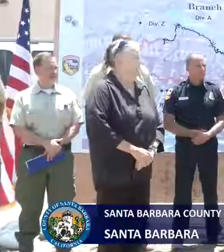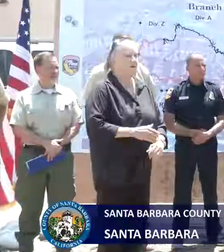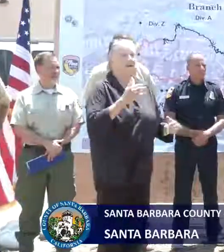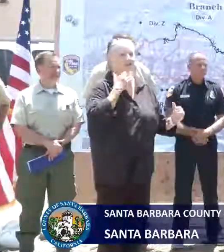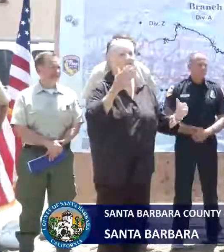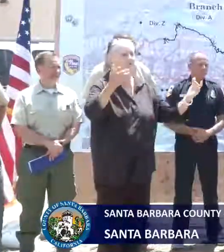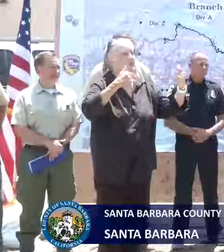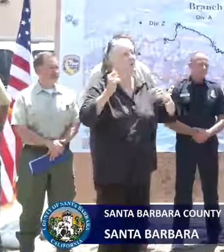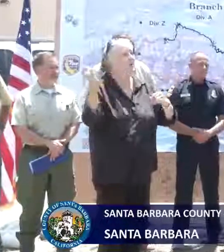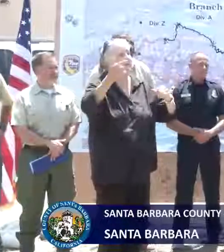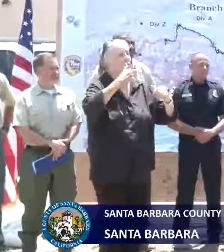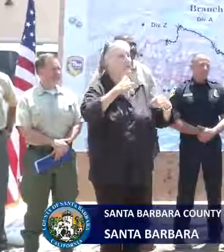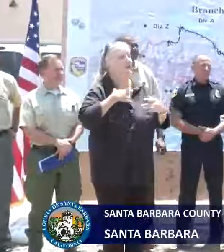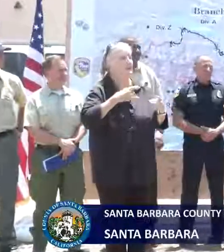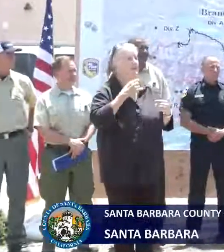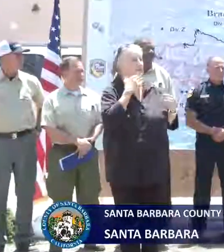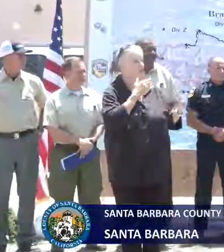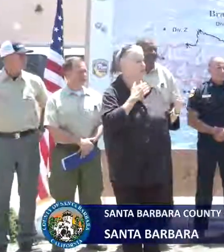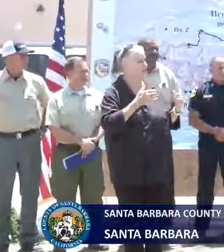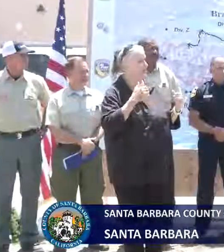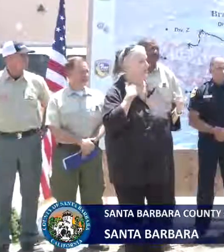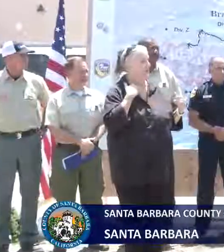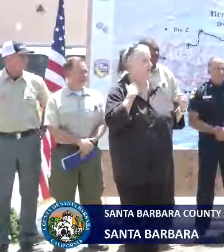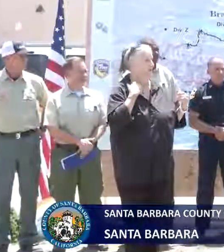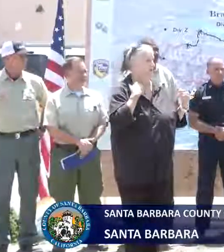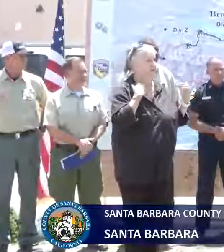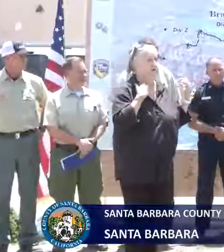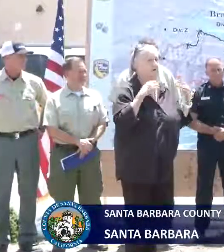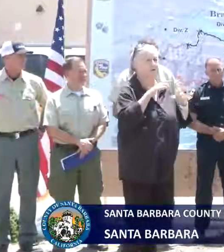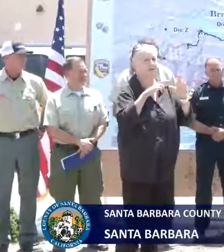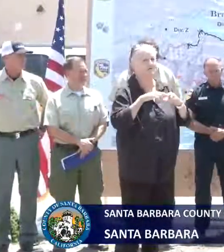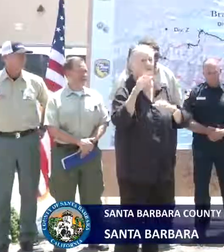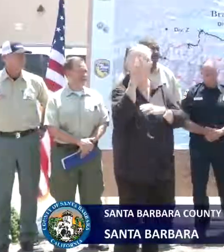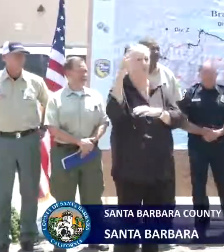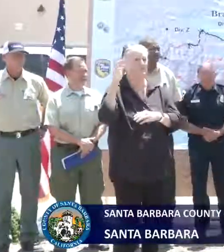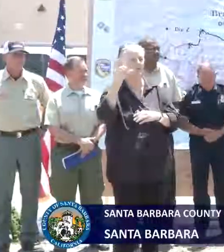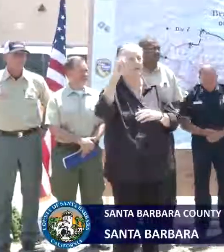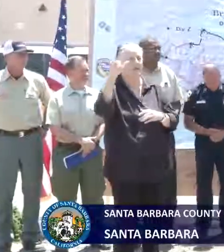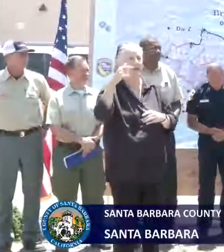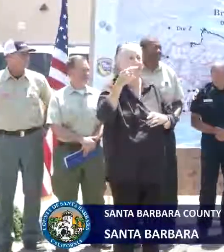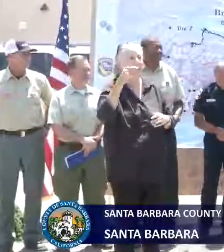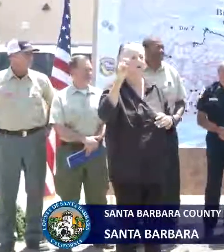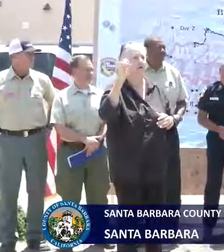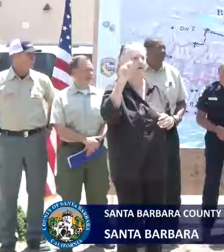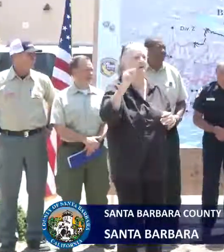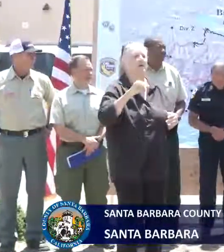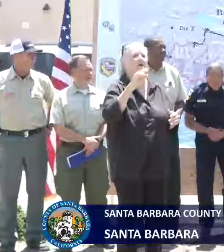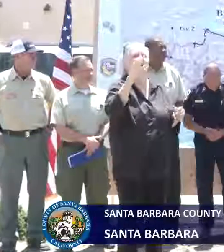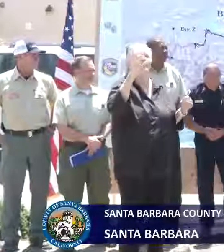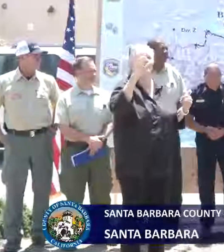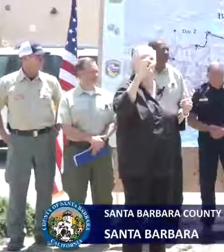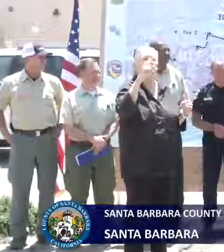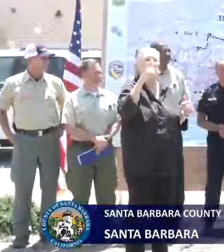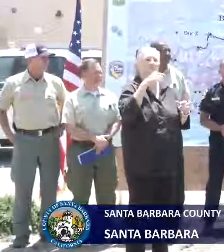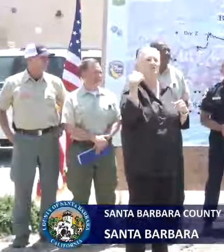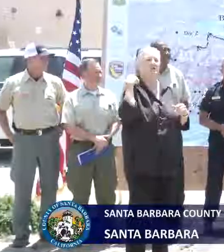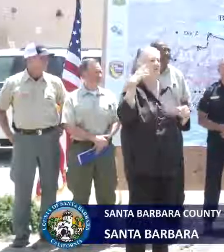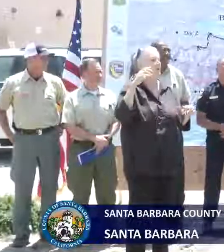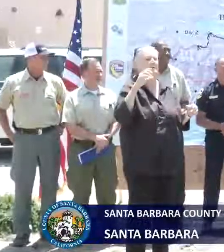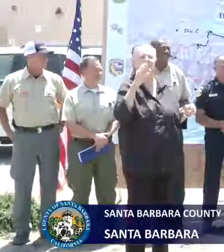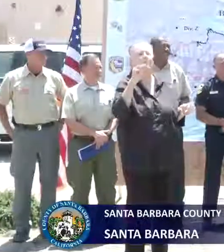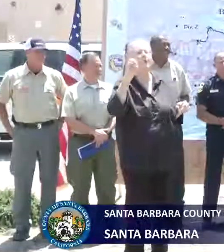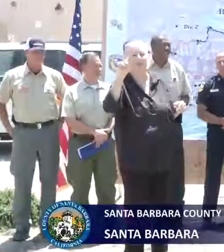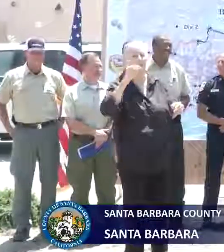Thanks for coming, everybody. I'd like to thank Regional Forester Randy Green, Chief Pimlott, Randy Moore, I'm